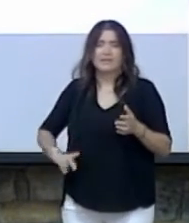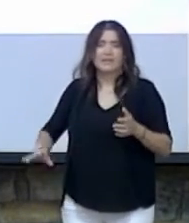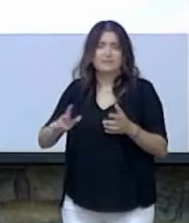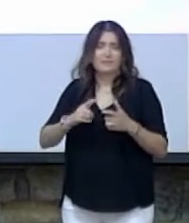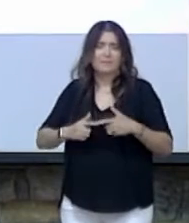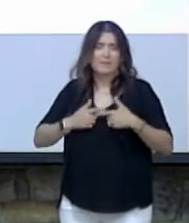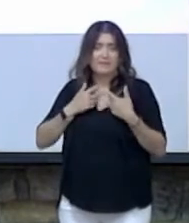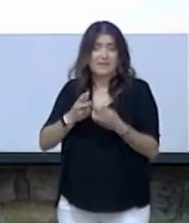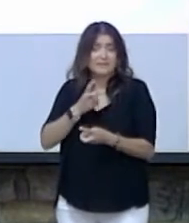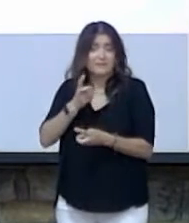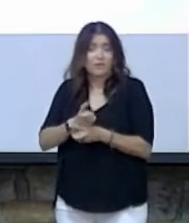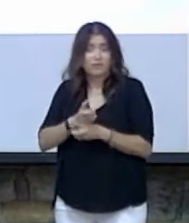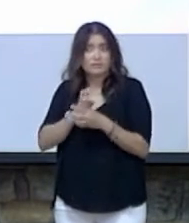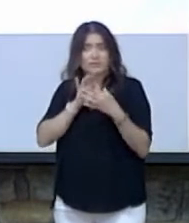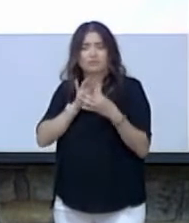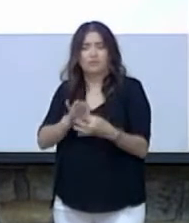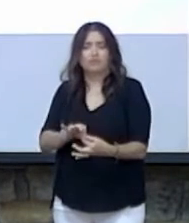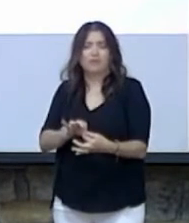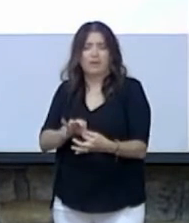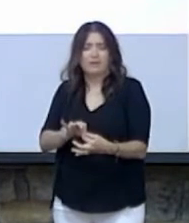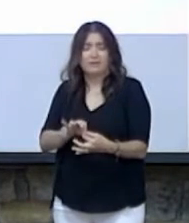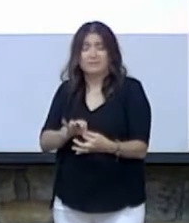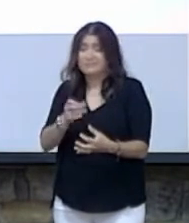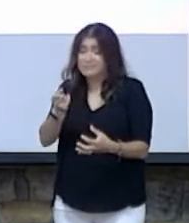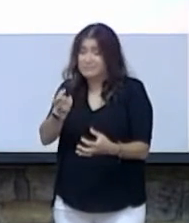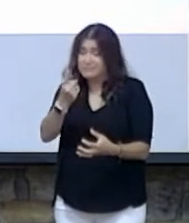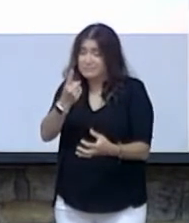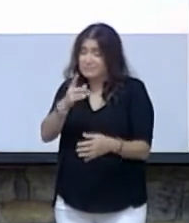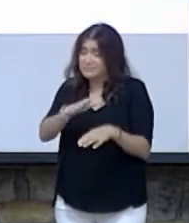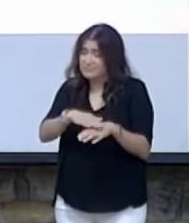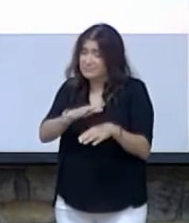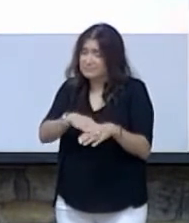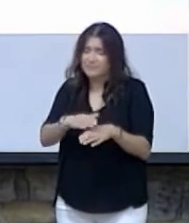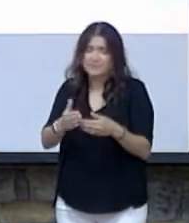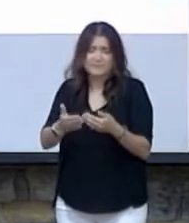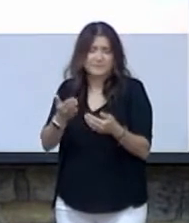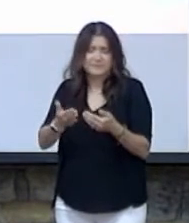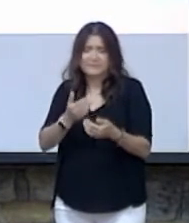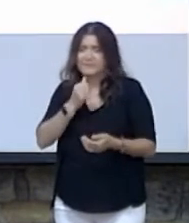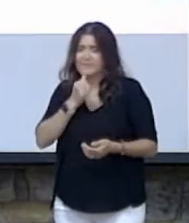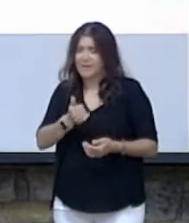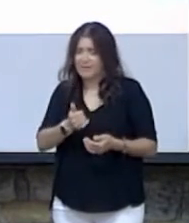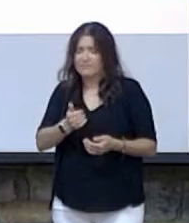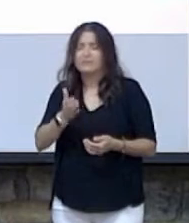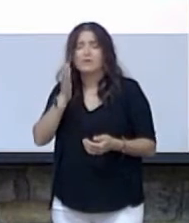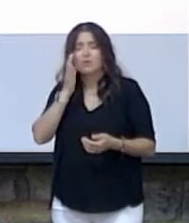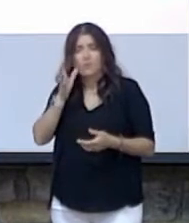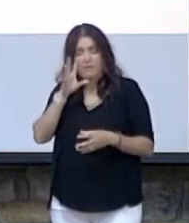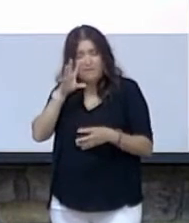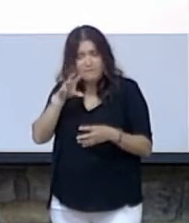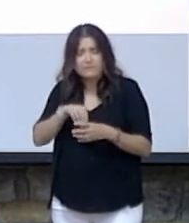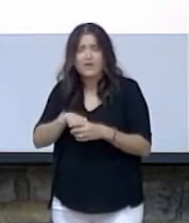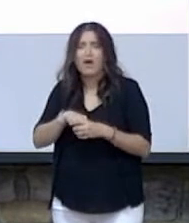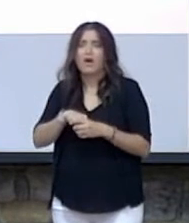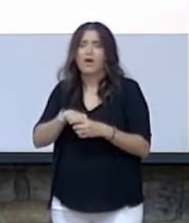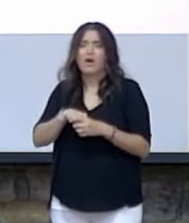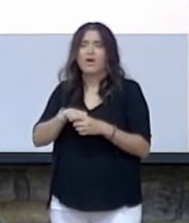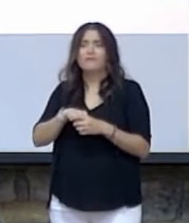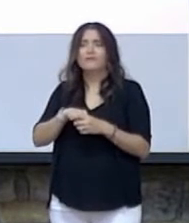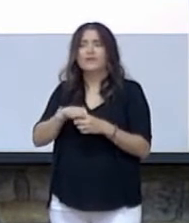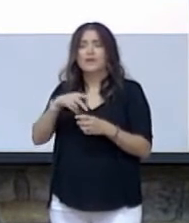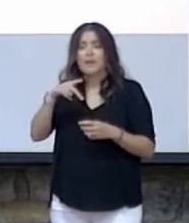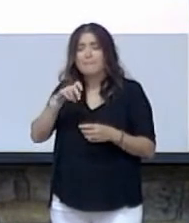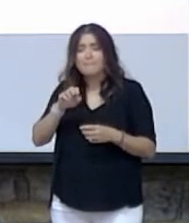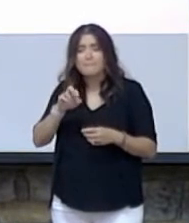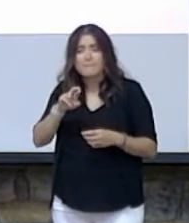a difficulty associated with it. It's not going to be easy. It's going to involve persecution, the idea of